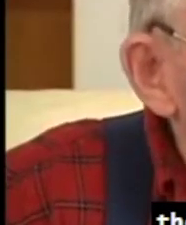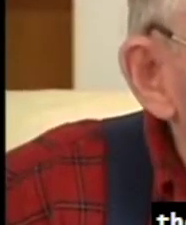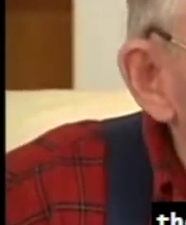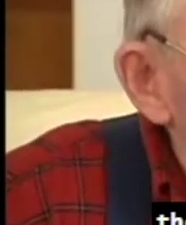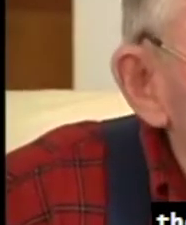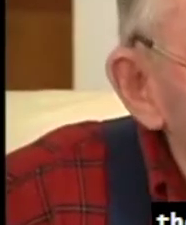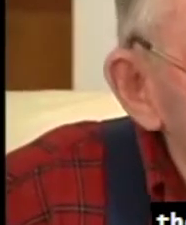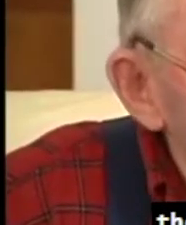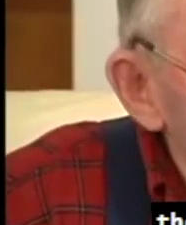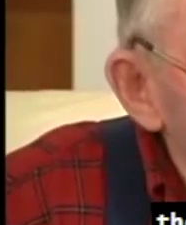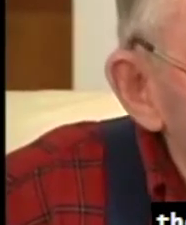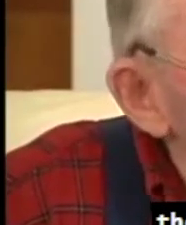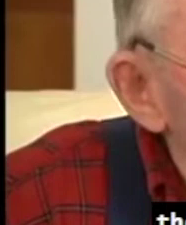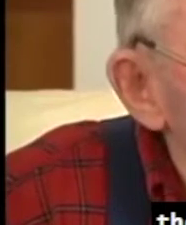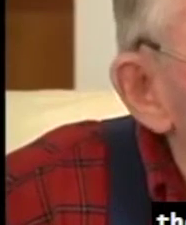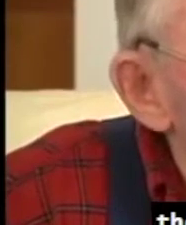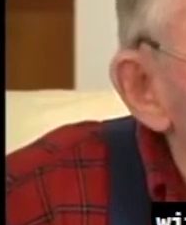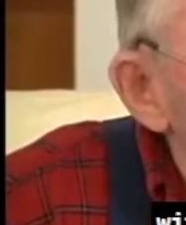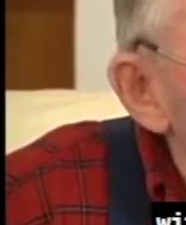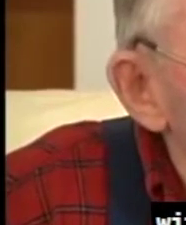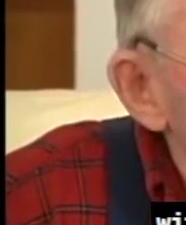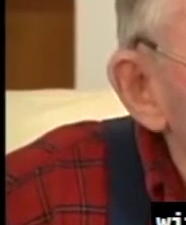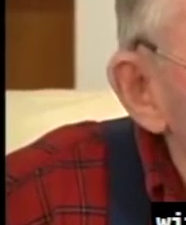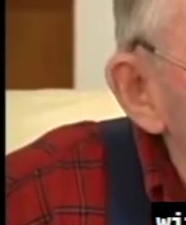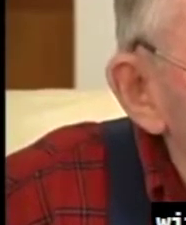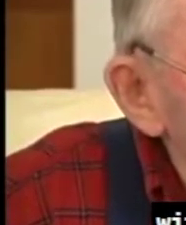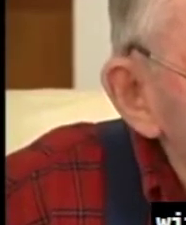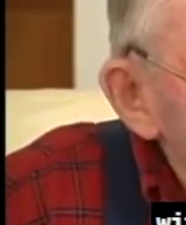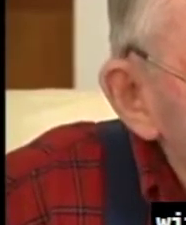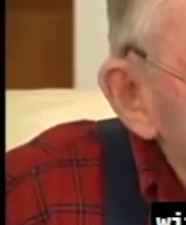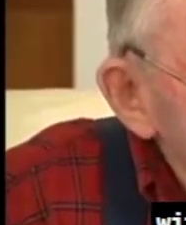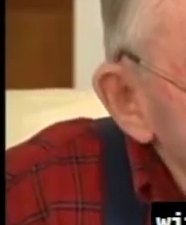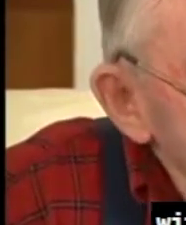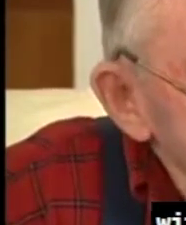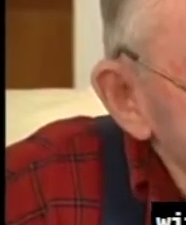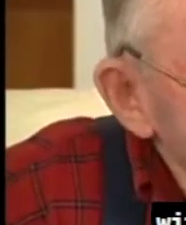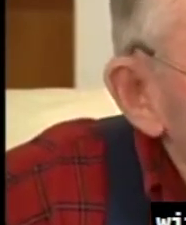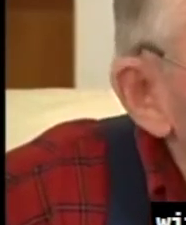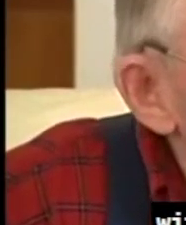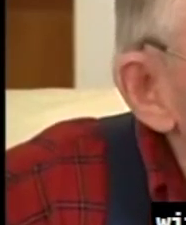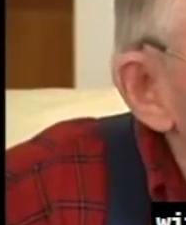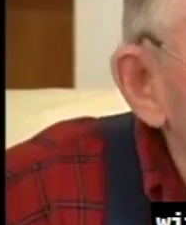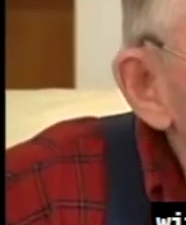of people in town who was deaf-mute, so everybody could talk with their hands.